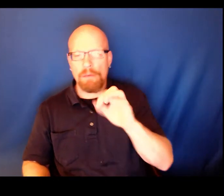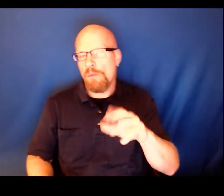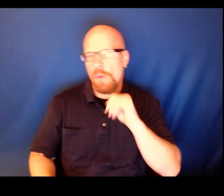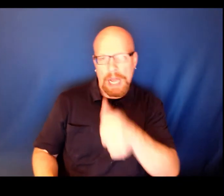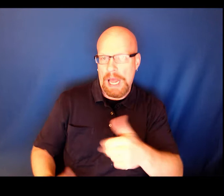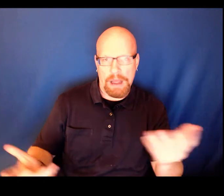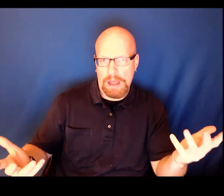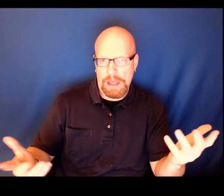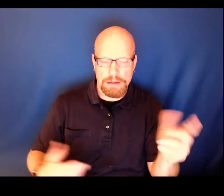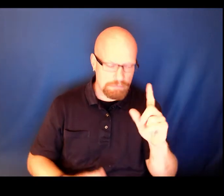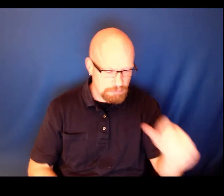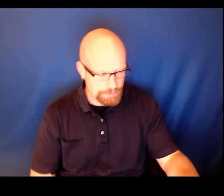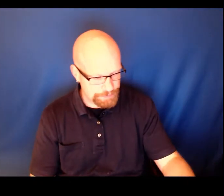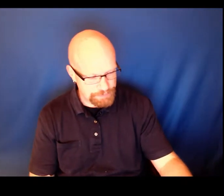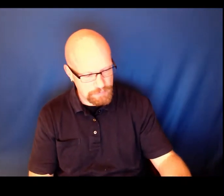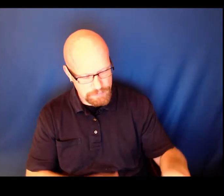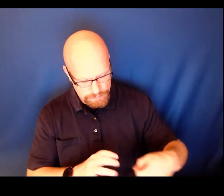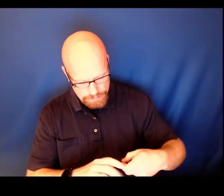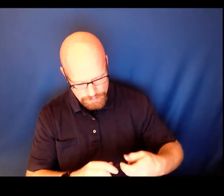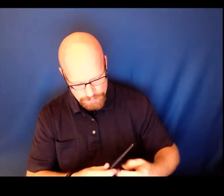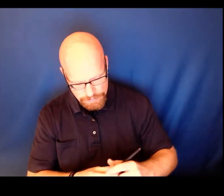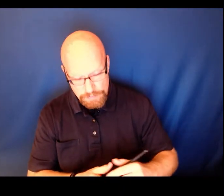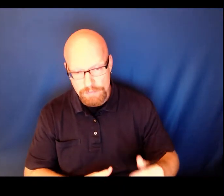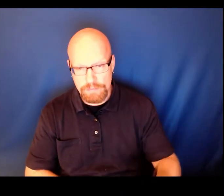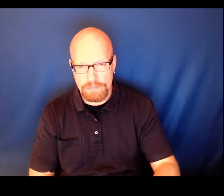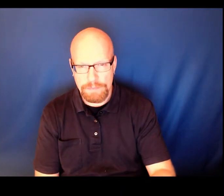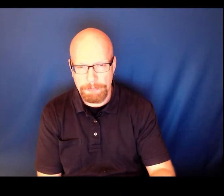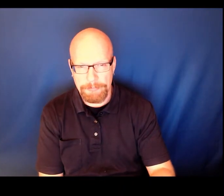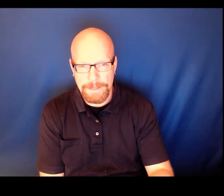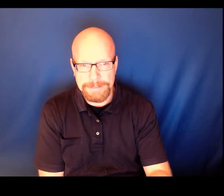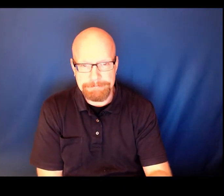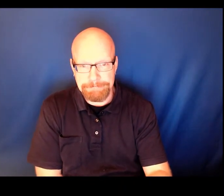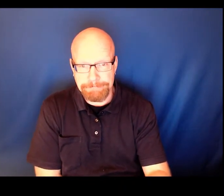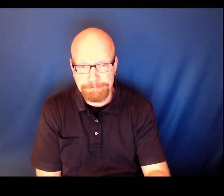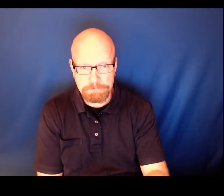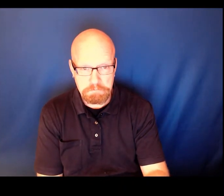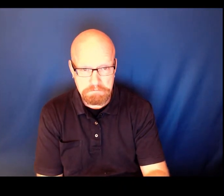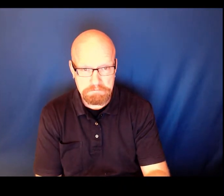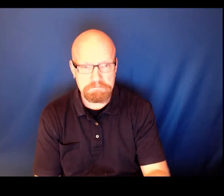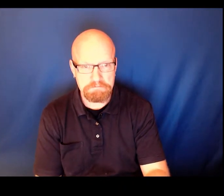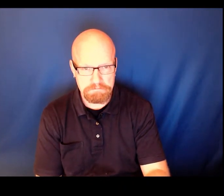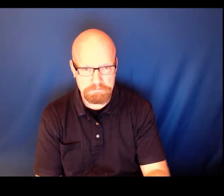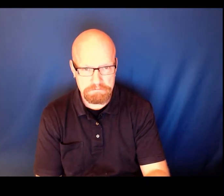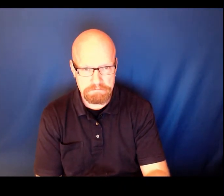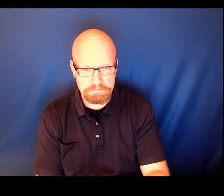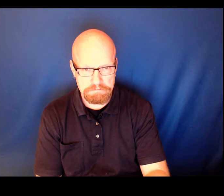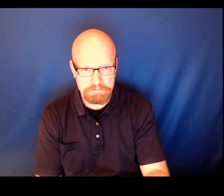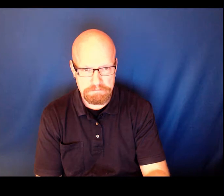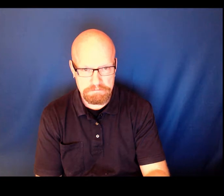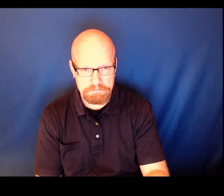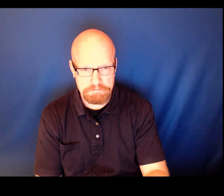exponent. Now we're going to determine if these things are polynomials or not.